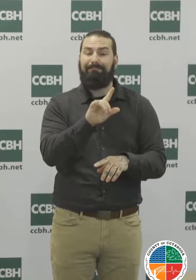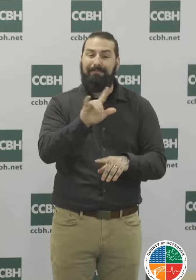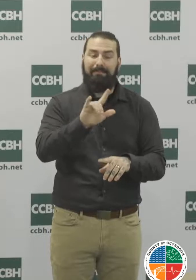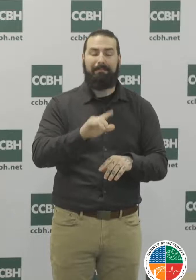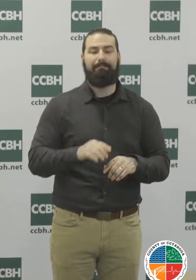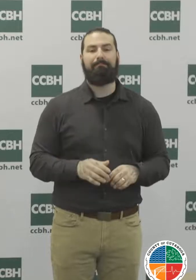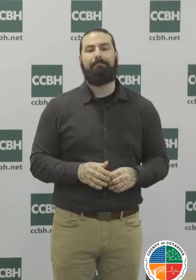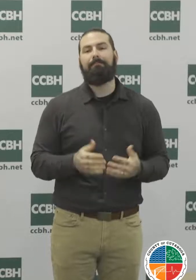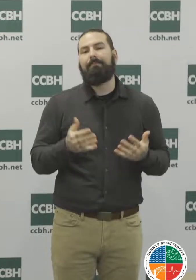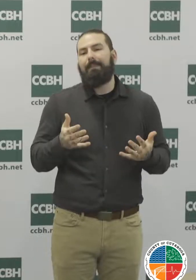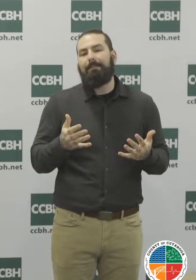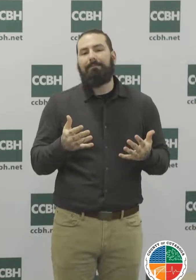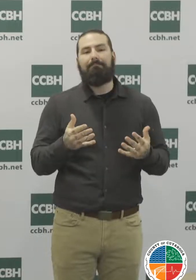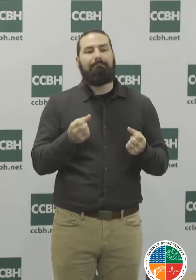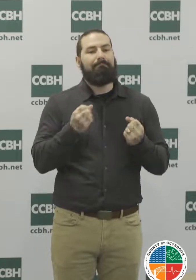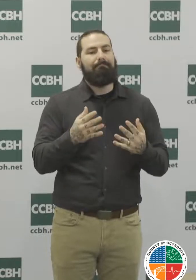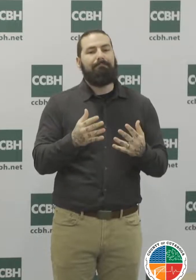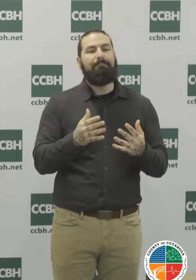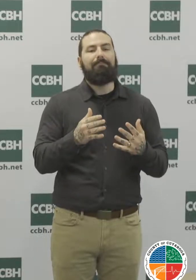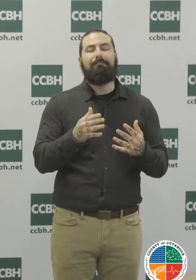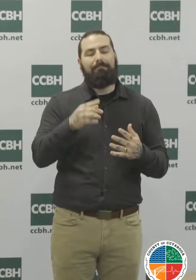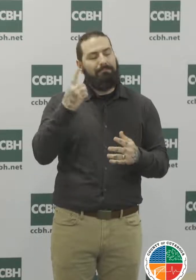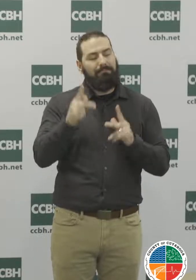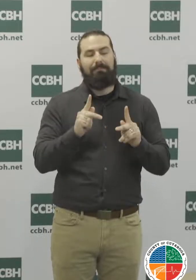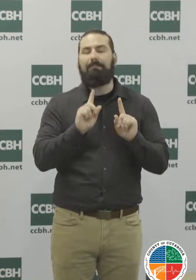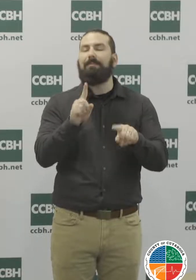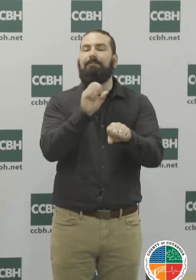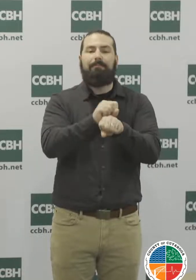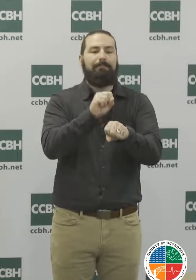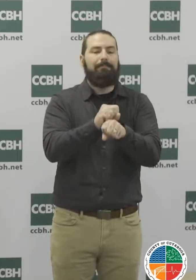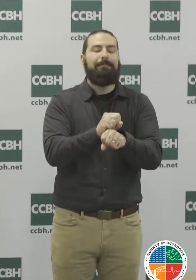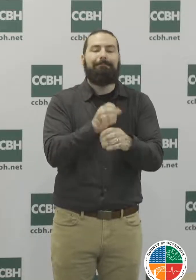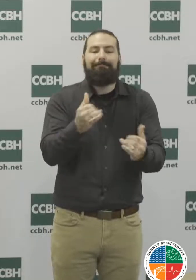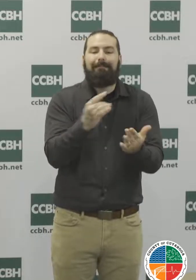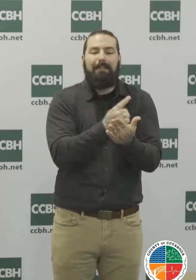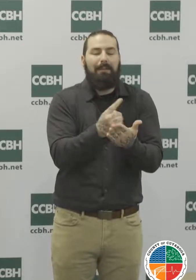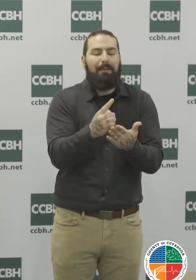week, trying to keep it together, myself included.